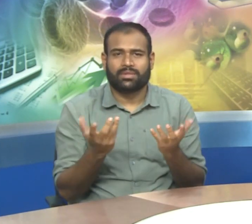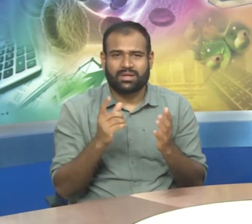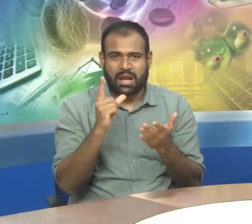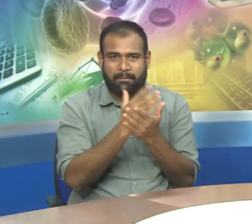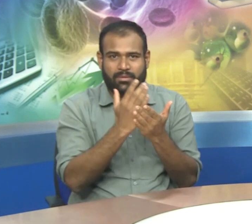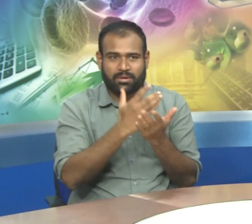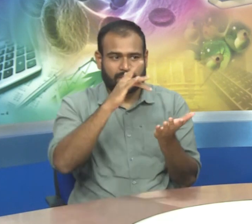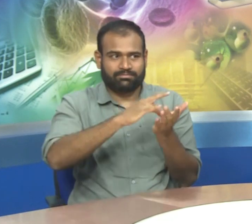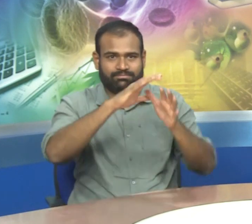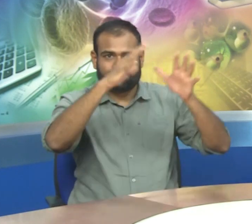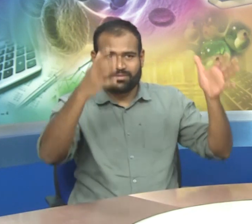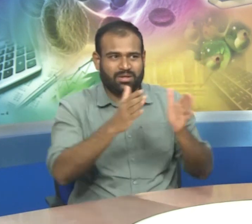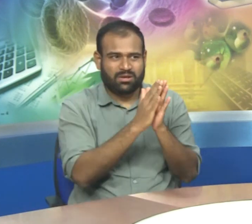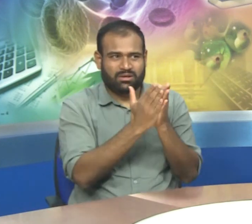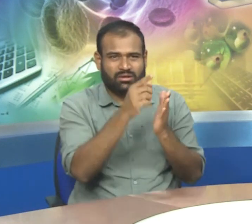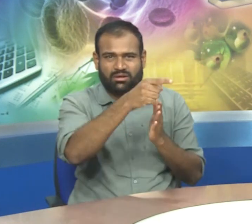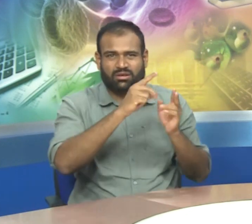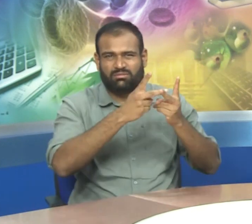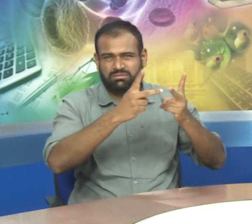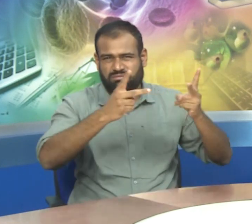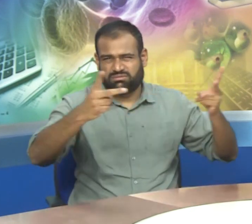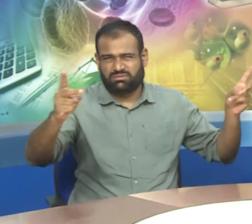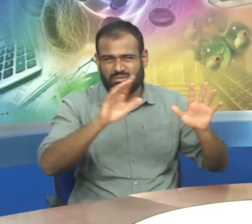This is the first basic service.